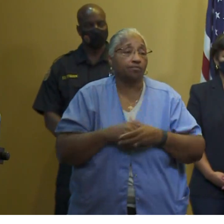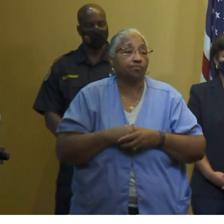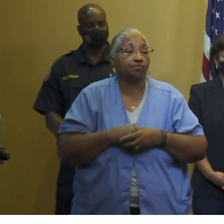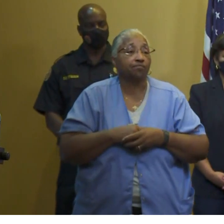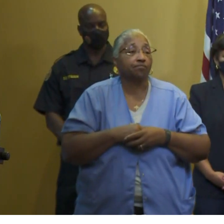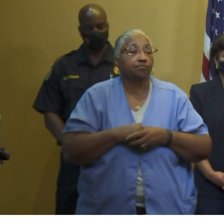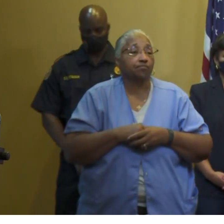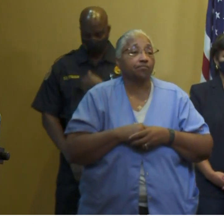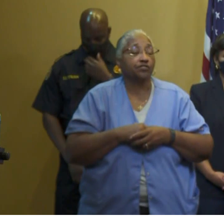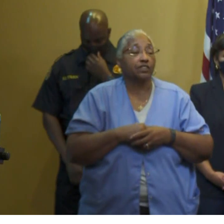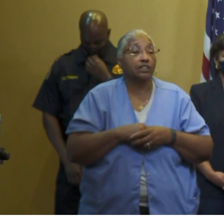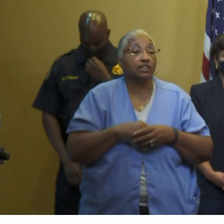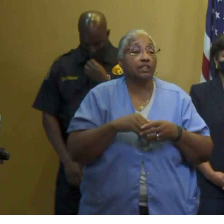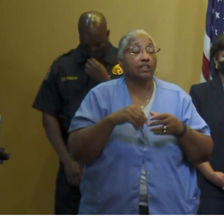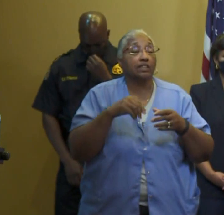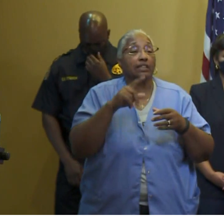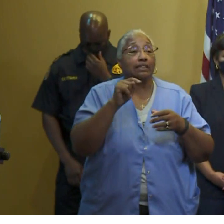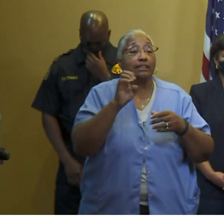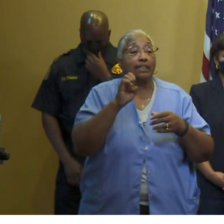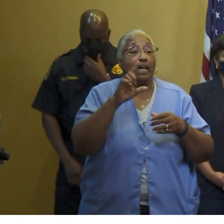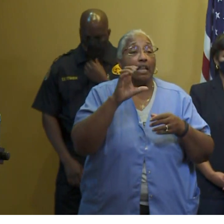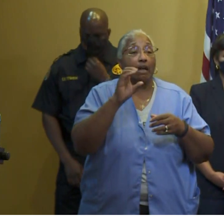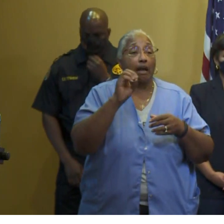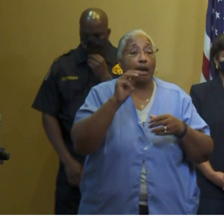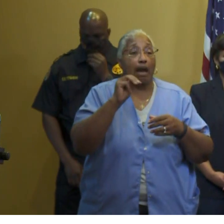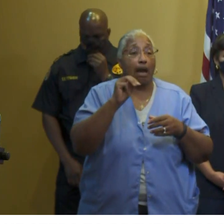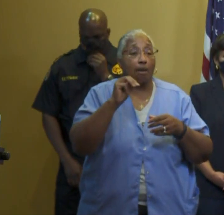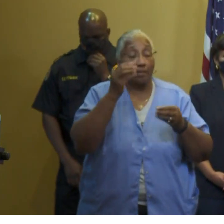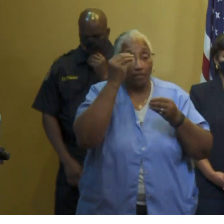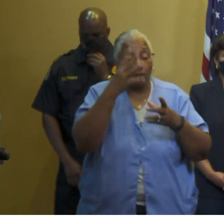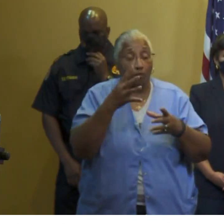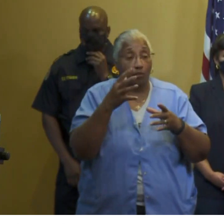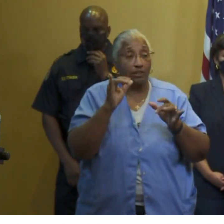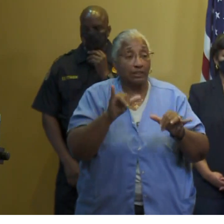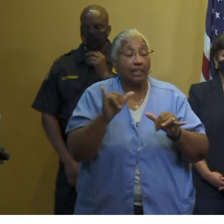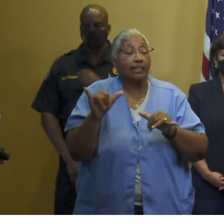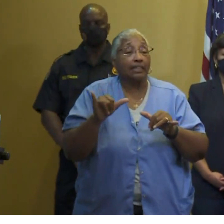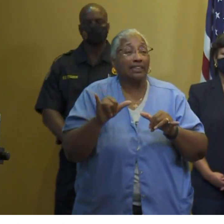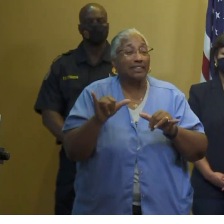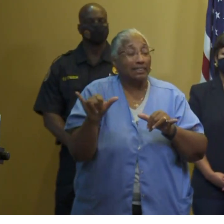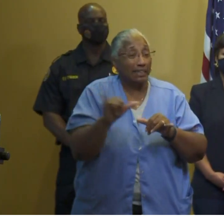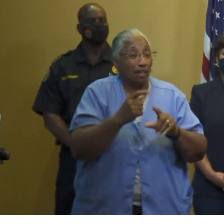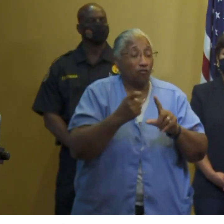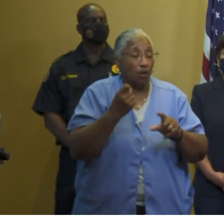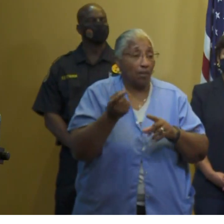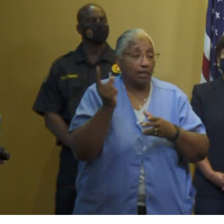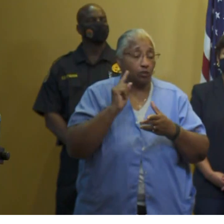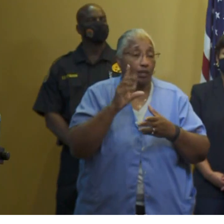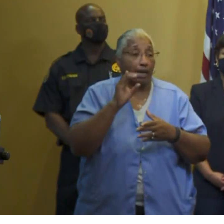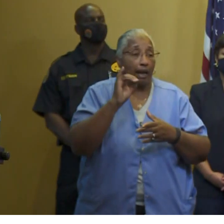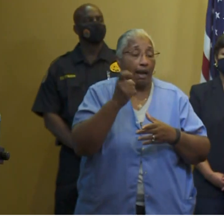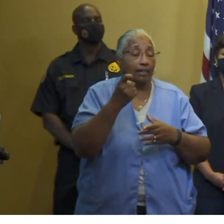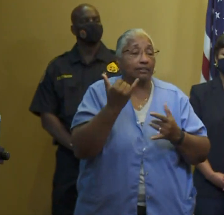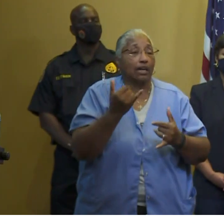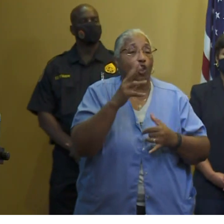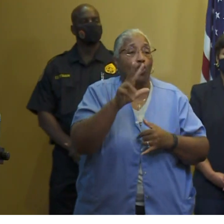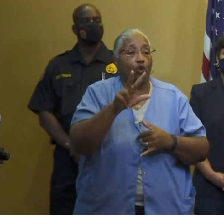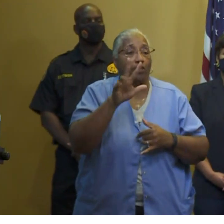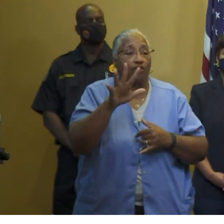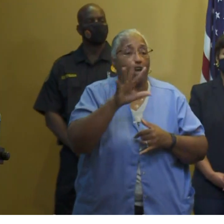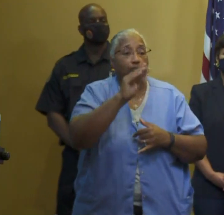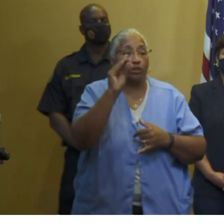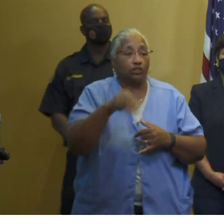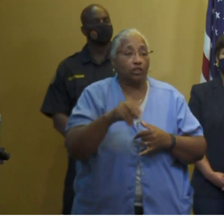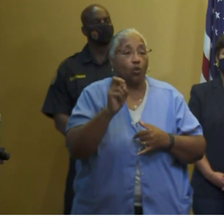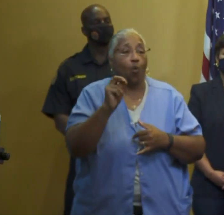important. Telecoms info stays the same from last week, but Cox is now 35% online.